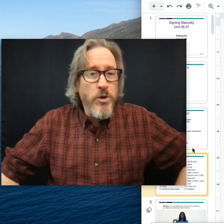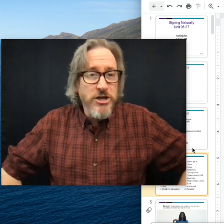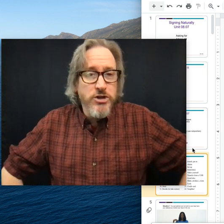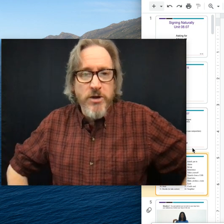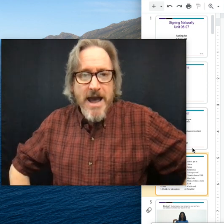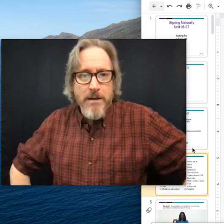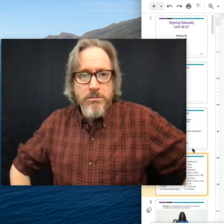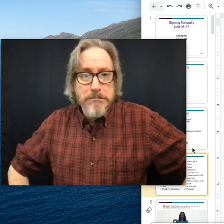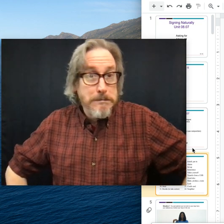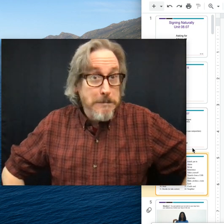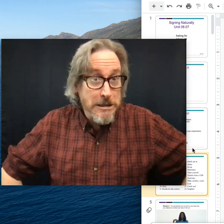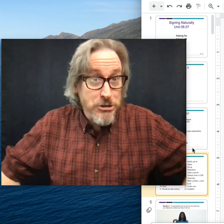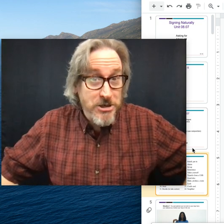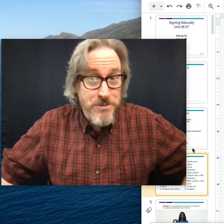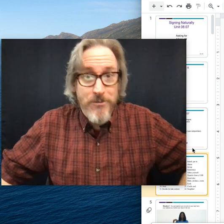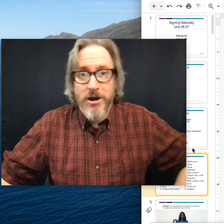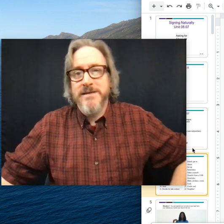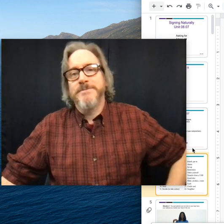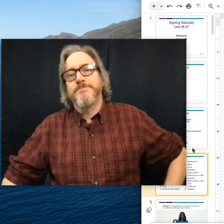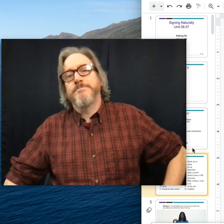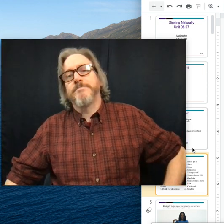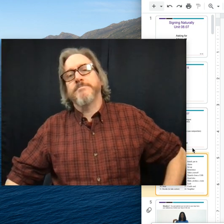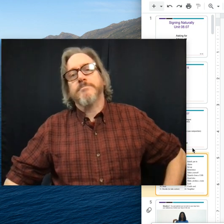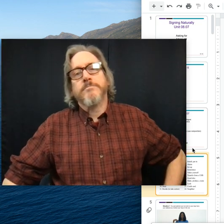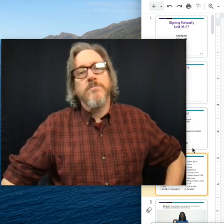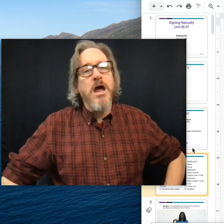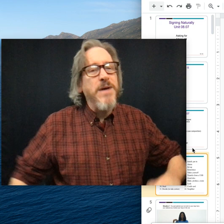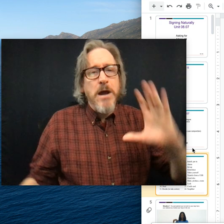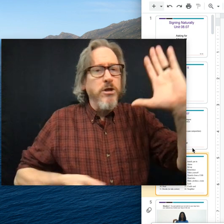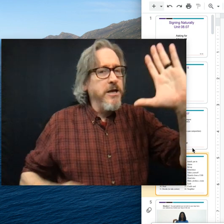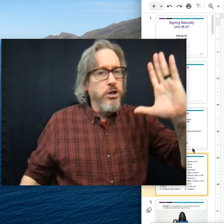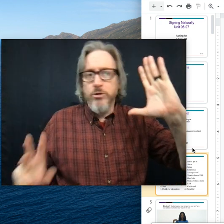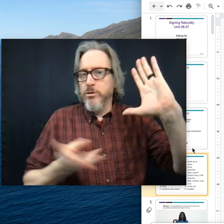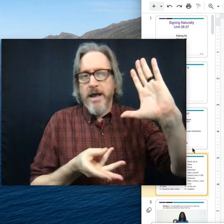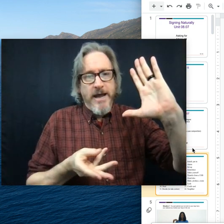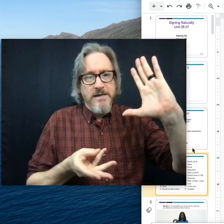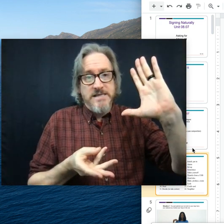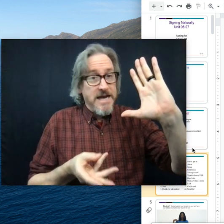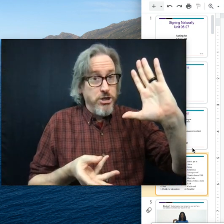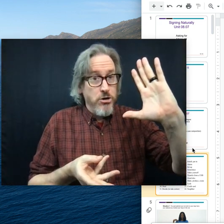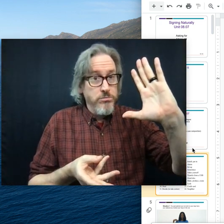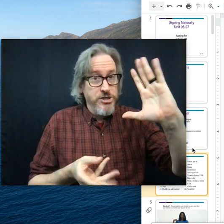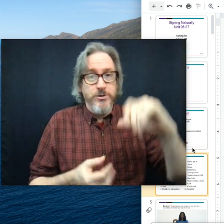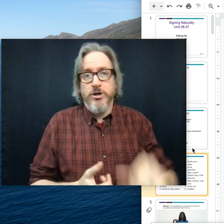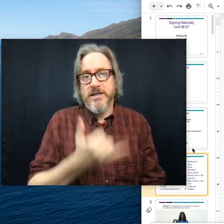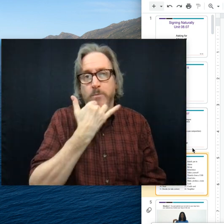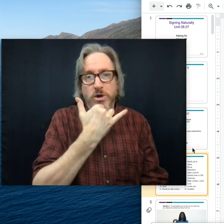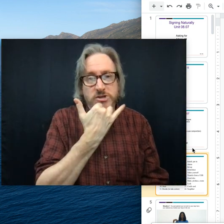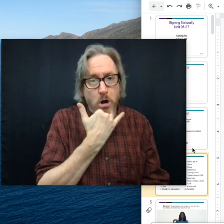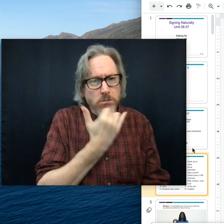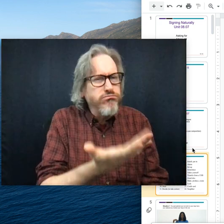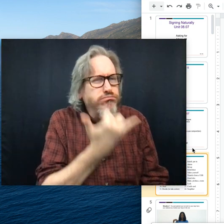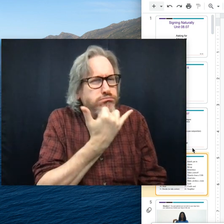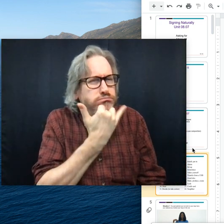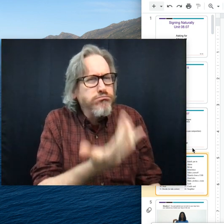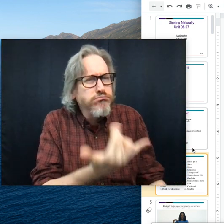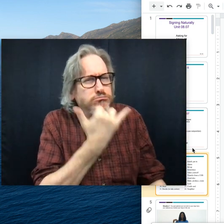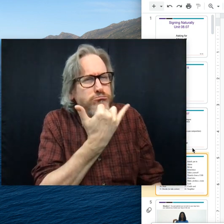Only 22 vocab, not too much to memorize. And I will include a slideshow so you can look at them, what's